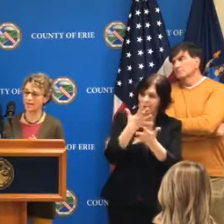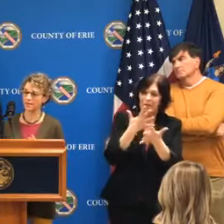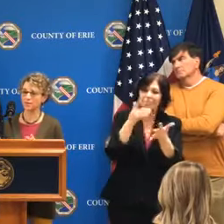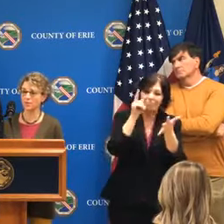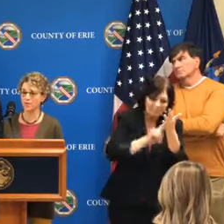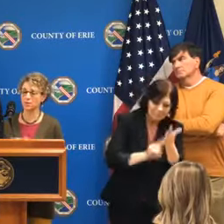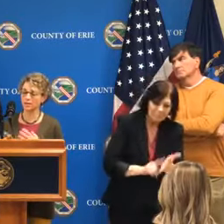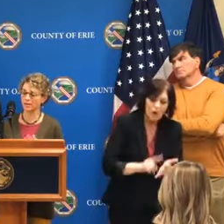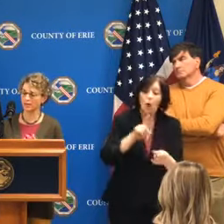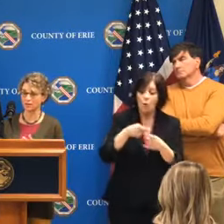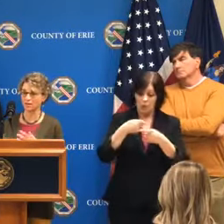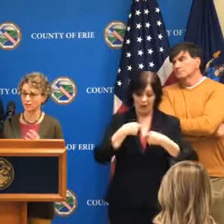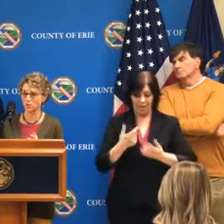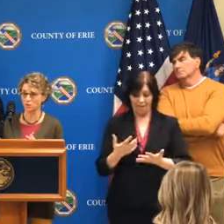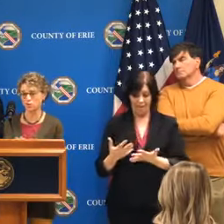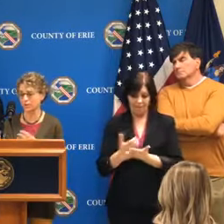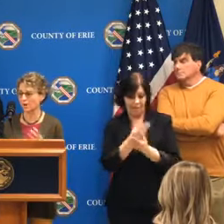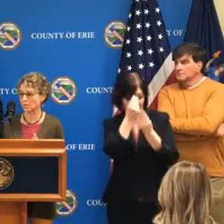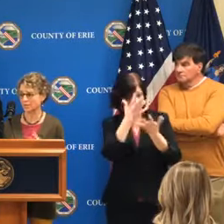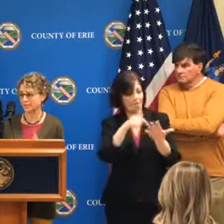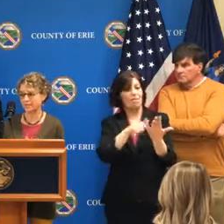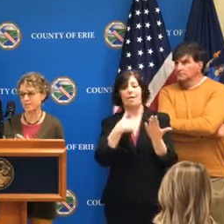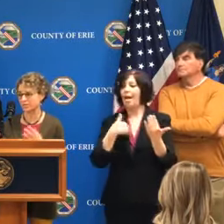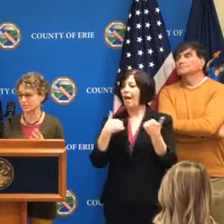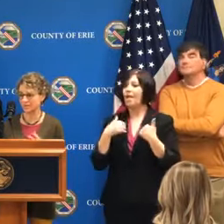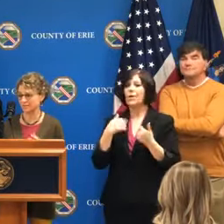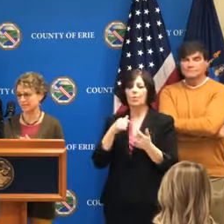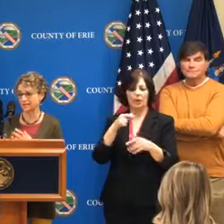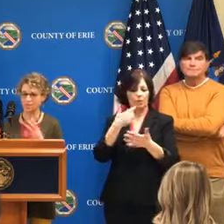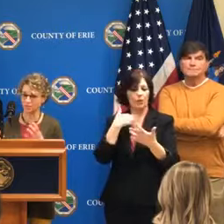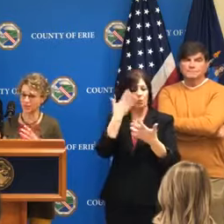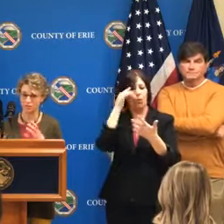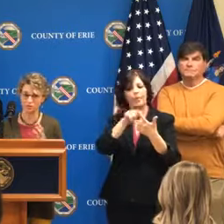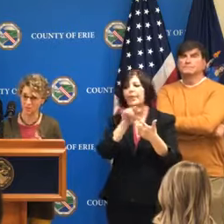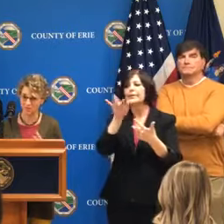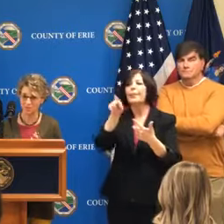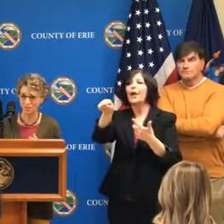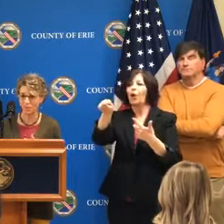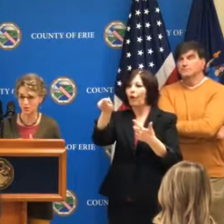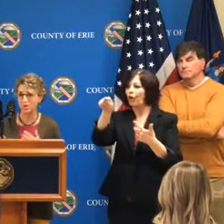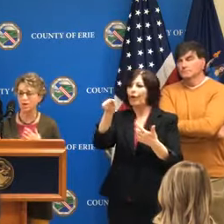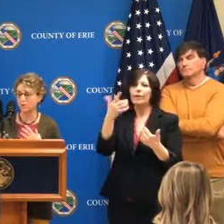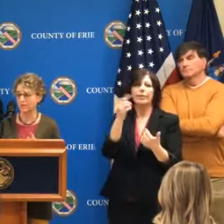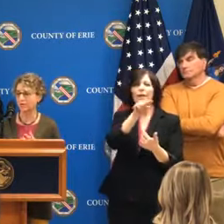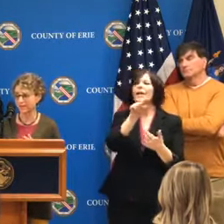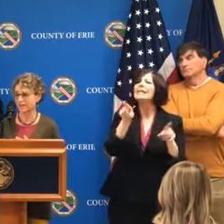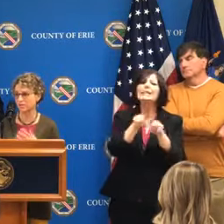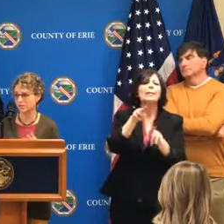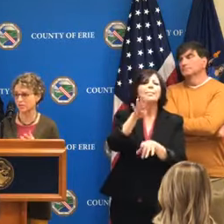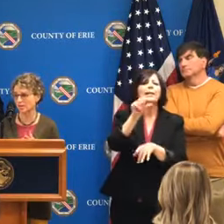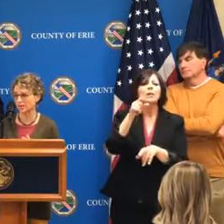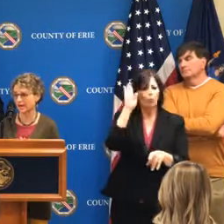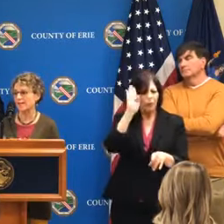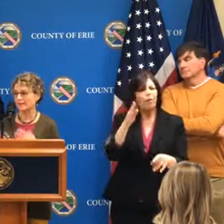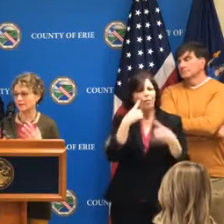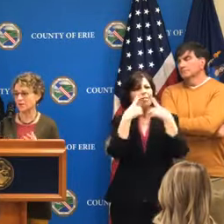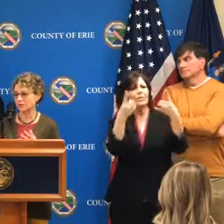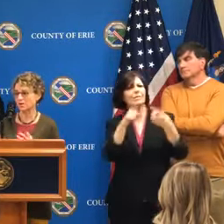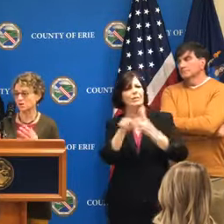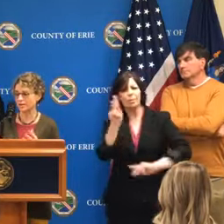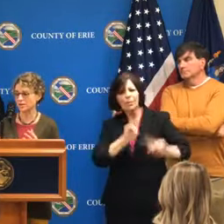do have that information and these individuals were in public places, just like we did with potential measles exposure, we will announce to the public